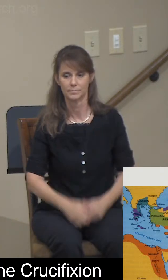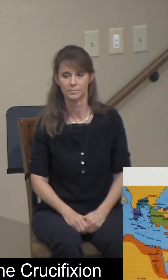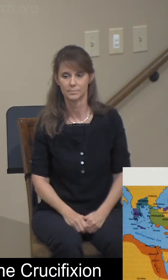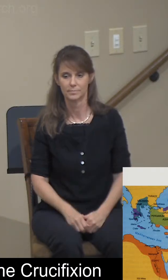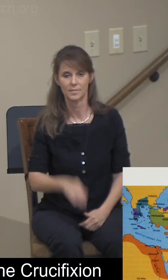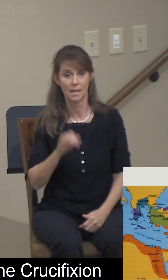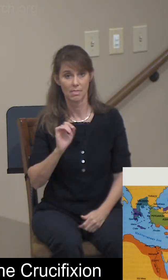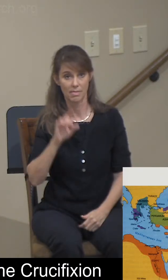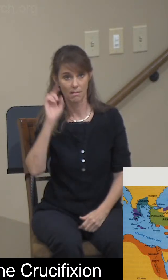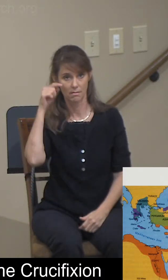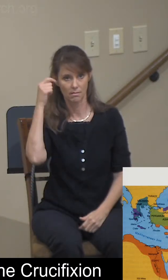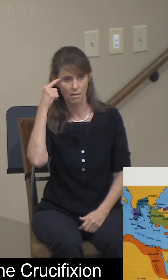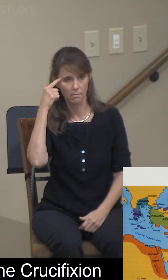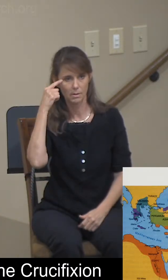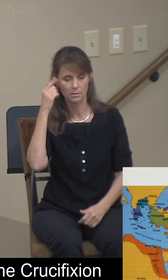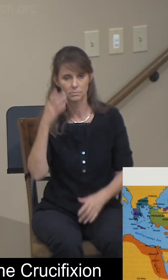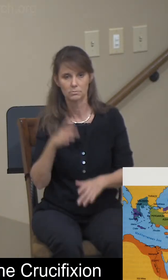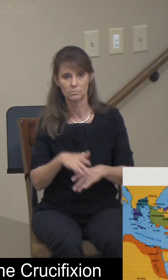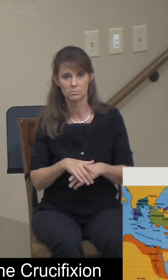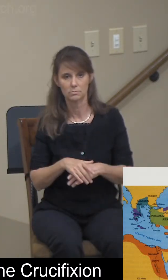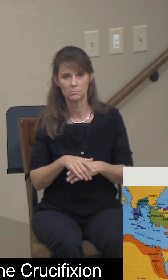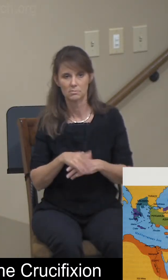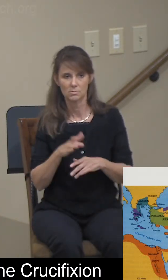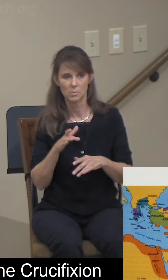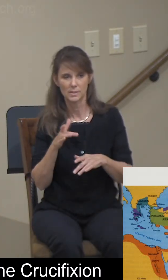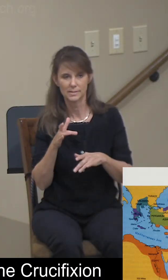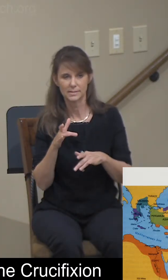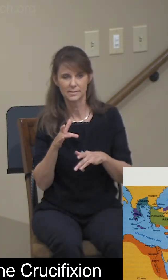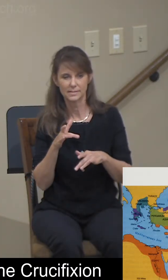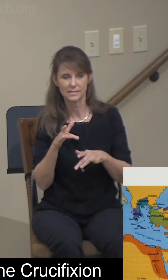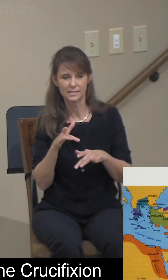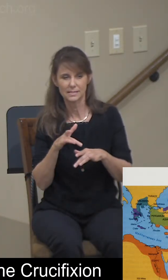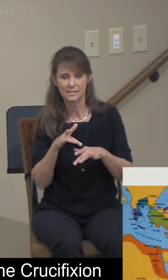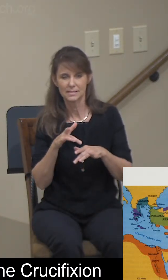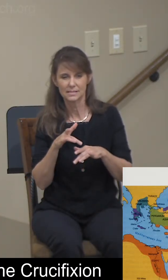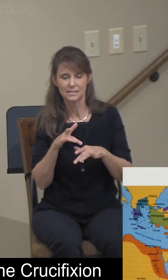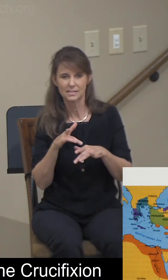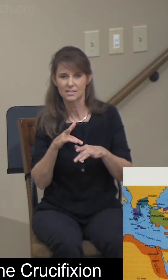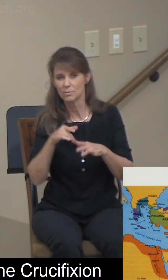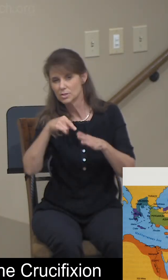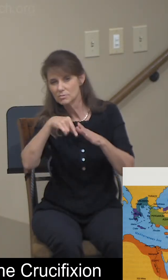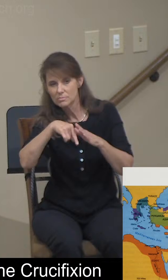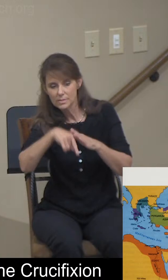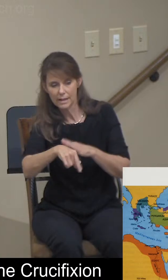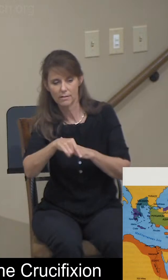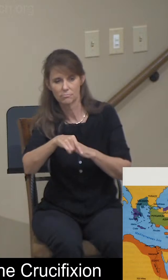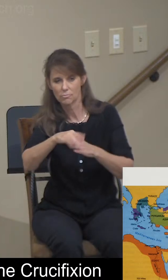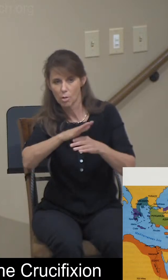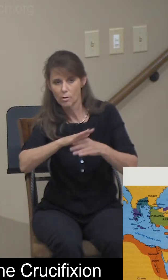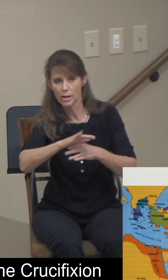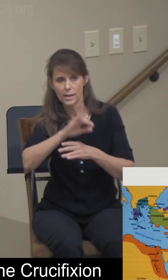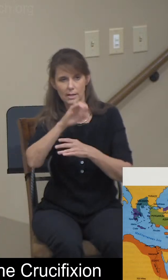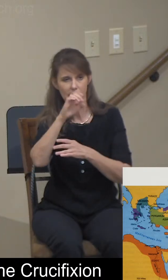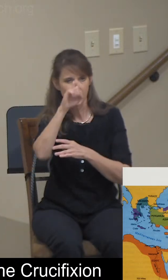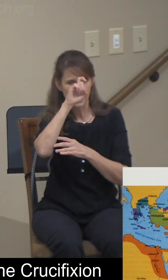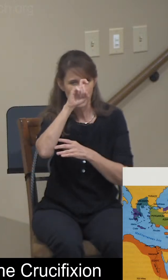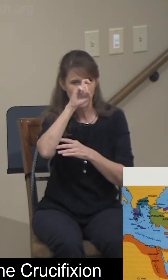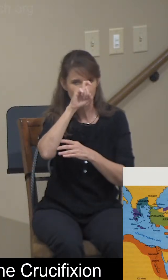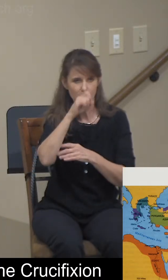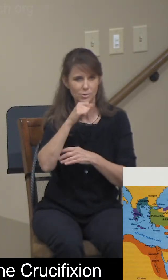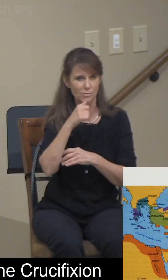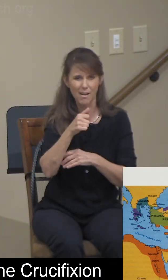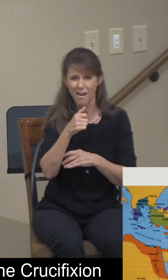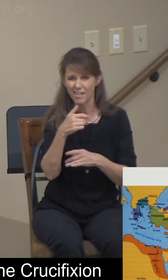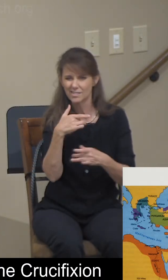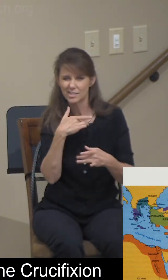governed Judea with a light touch. They were all the way down in Egypt, and they weren't quite as